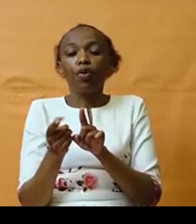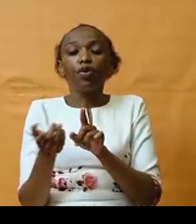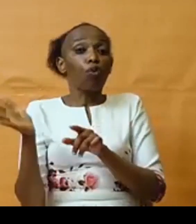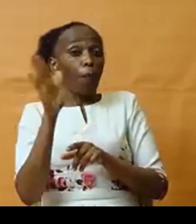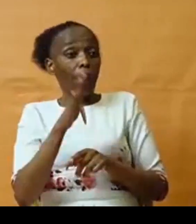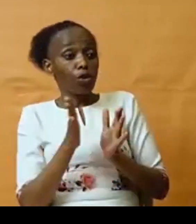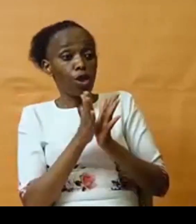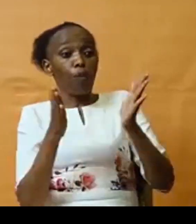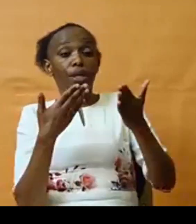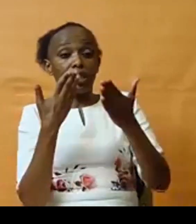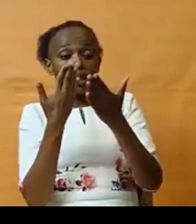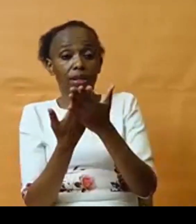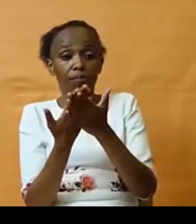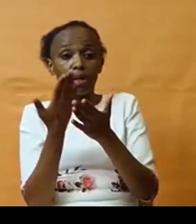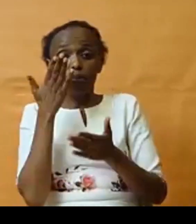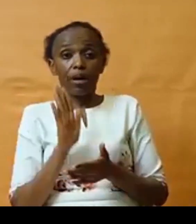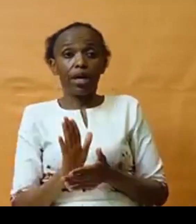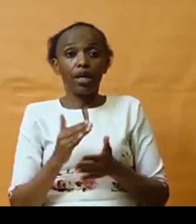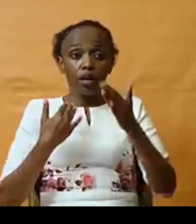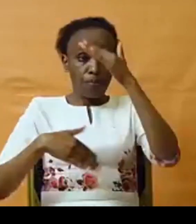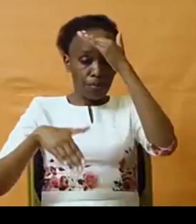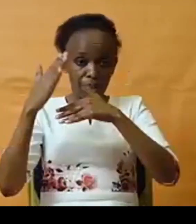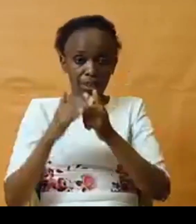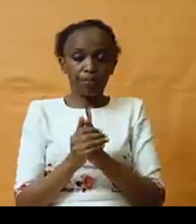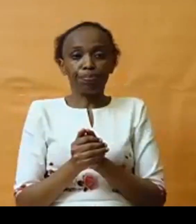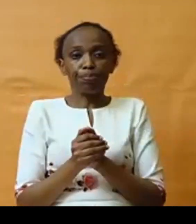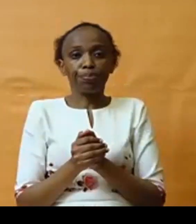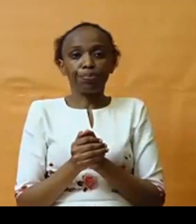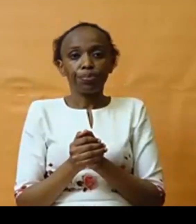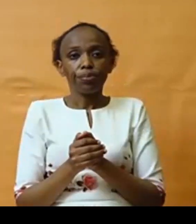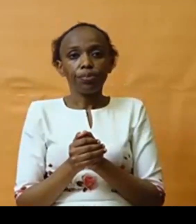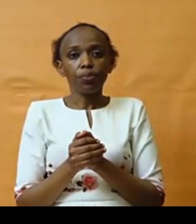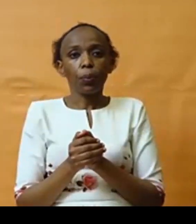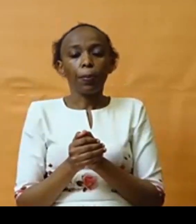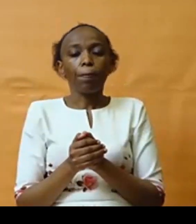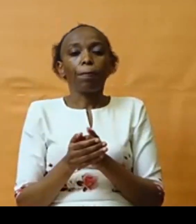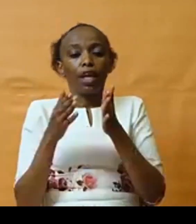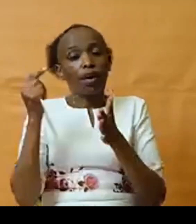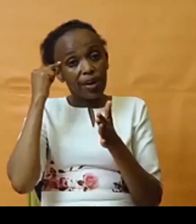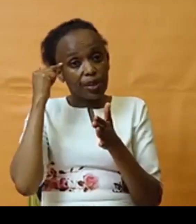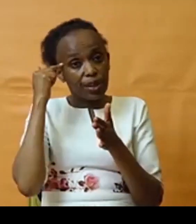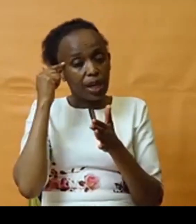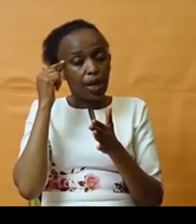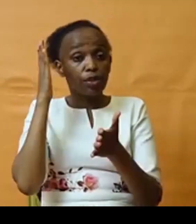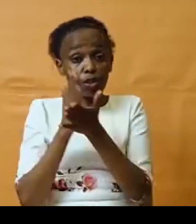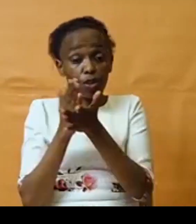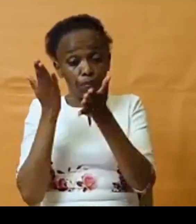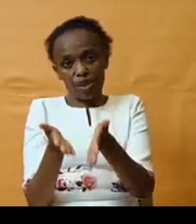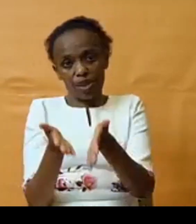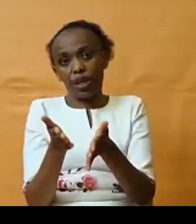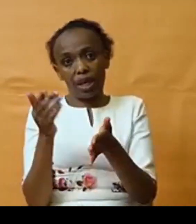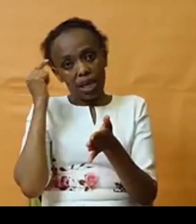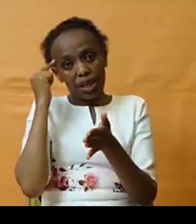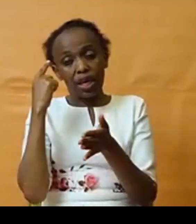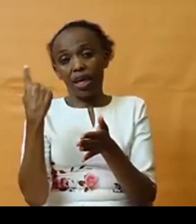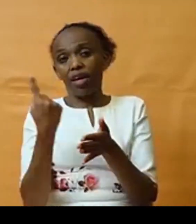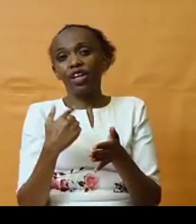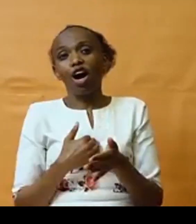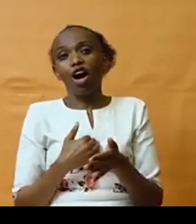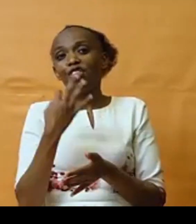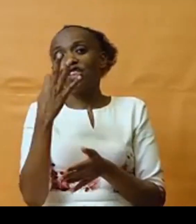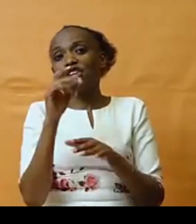by Professor Attia. So I think I will stop here. I think I only had 3 minutes